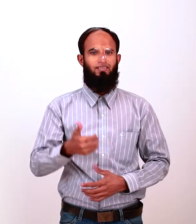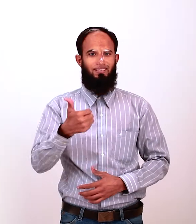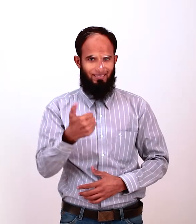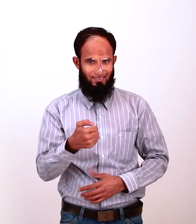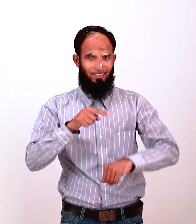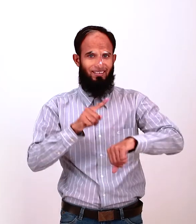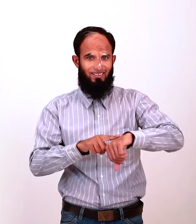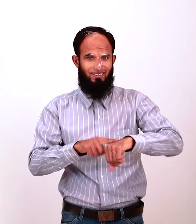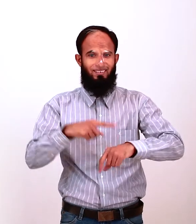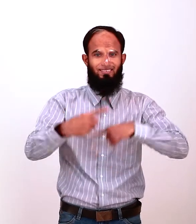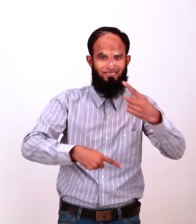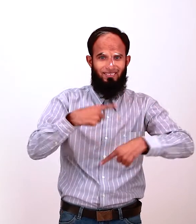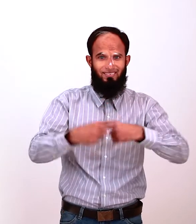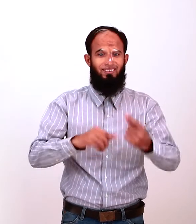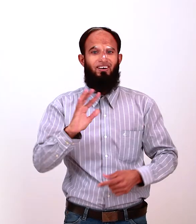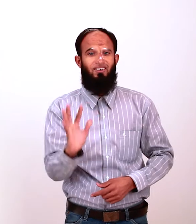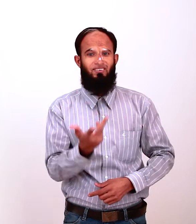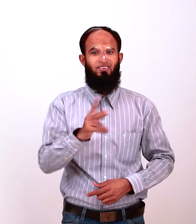Stopwatches and some other timers also count seconds.